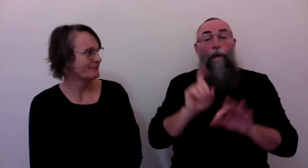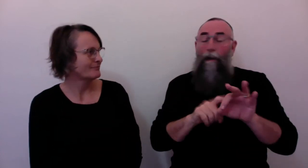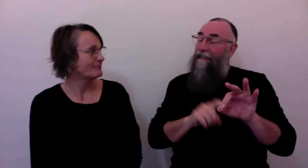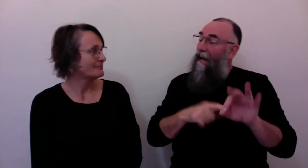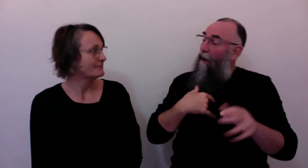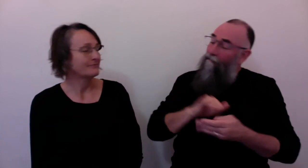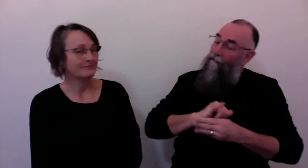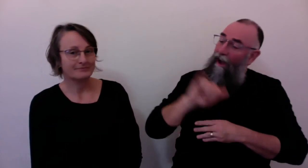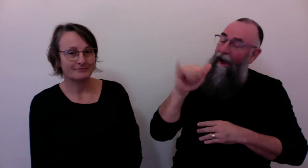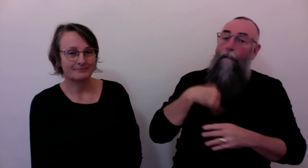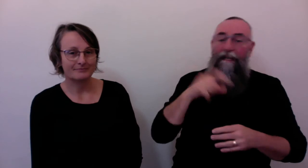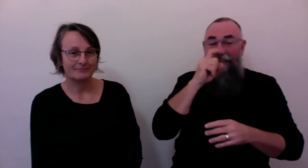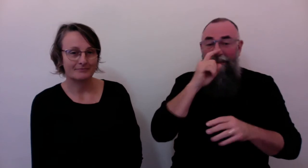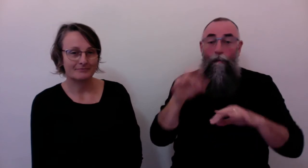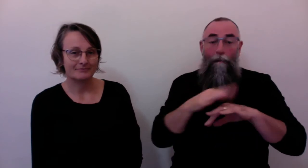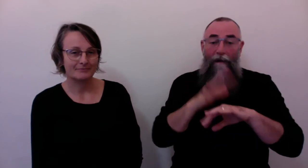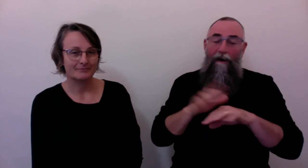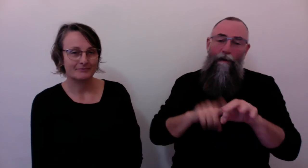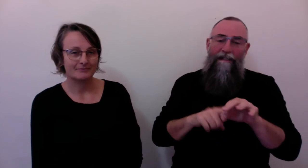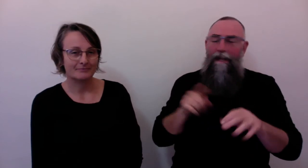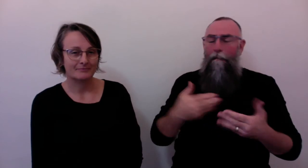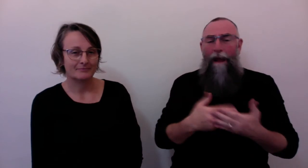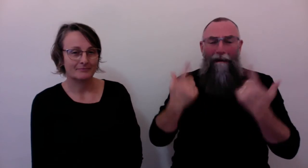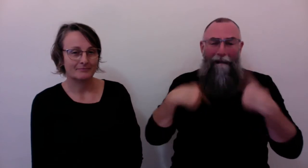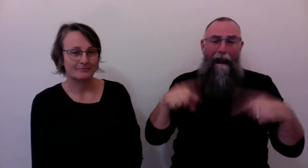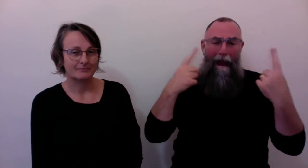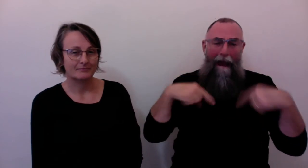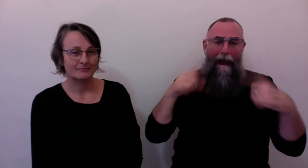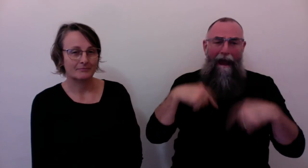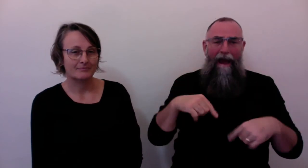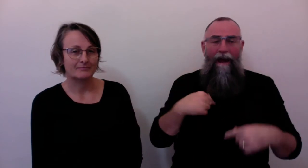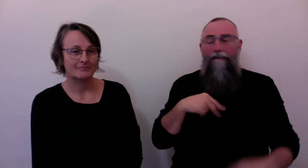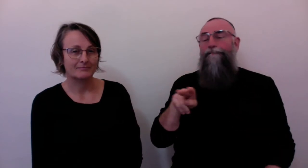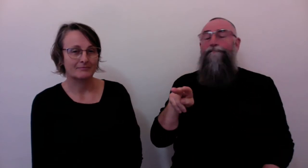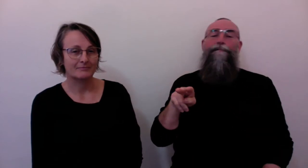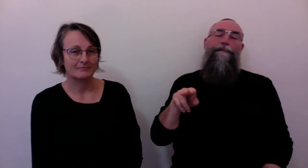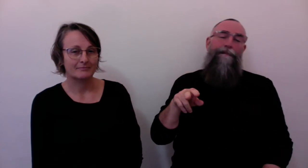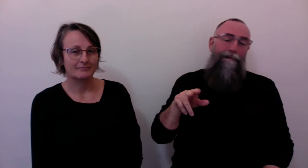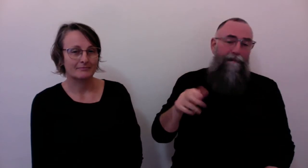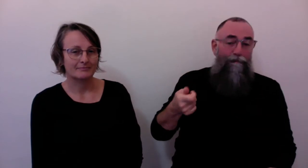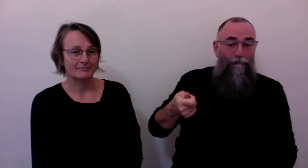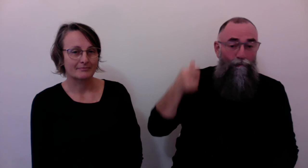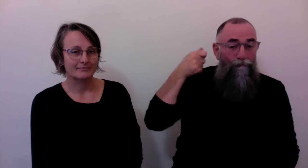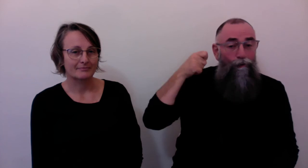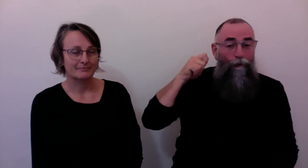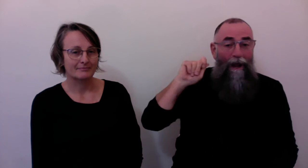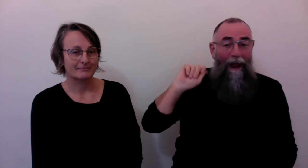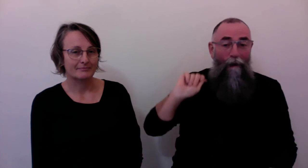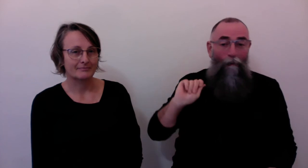for my sister's wedding, and there was a baby crying. I was like, Baby crying next to Yeah, you and on then a I plane. And Yeah, that's I the know. ultimate noise